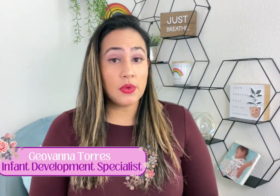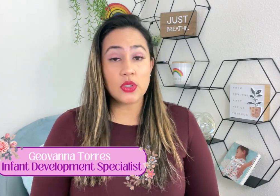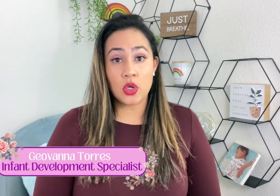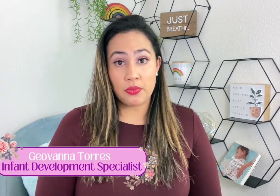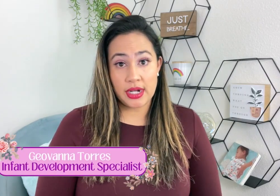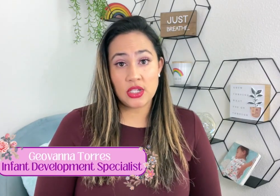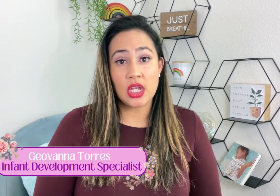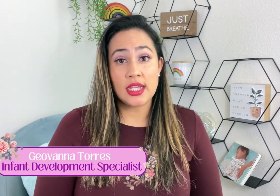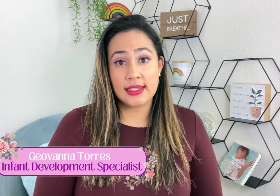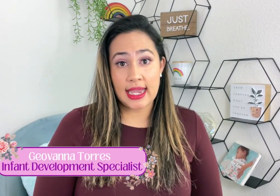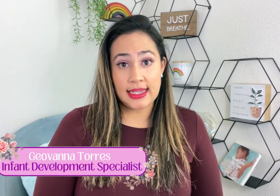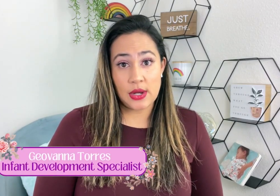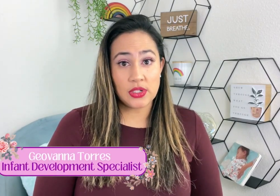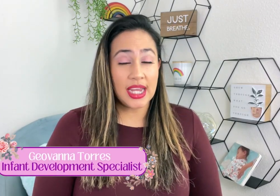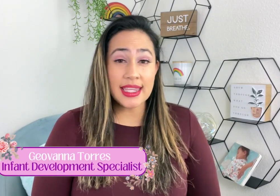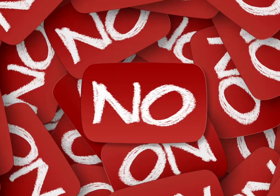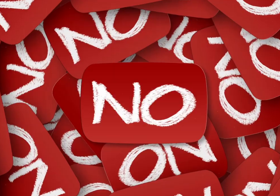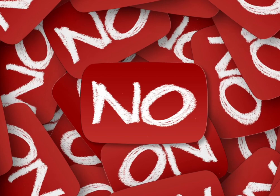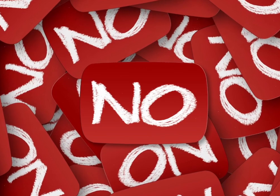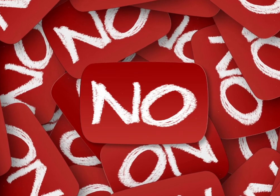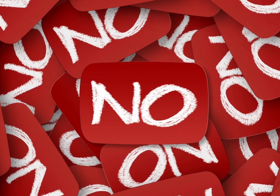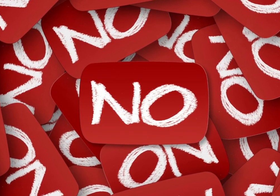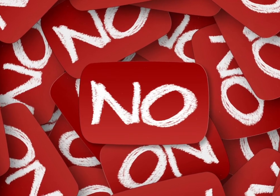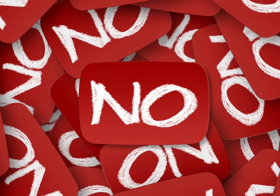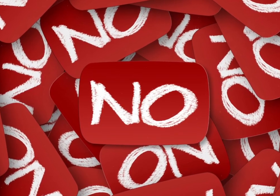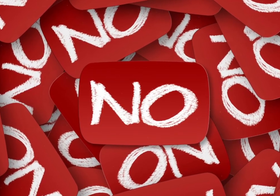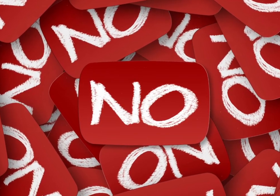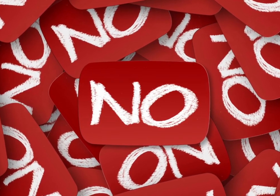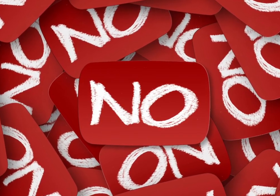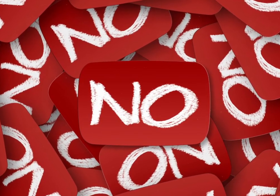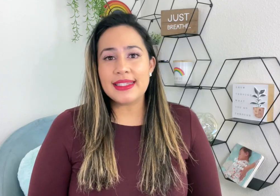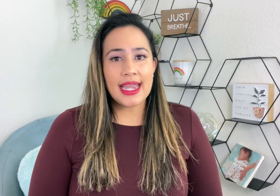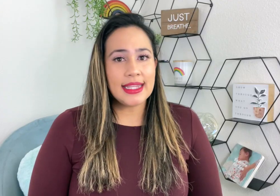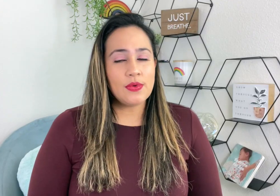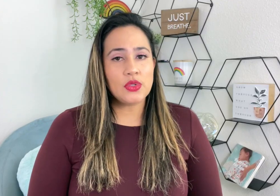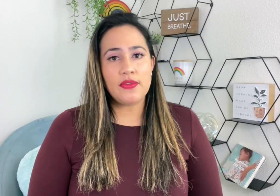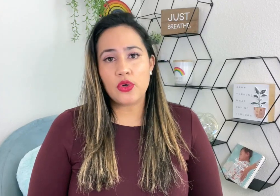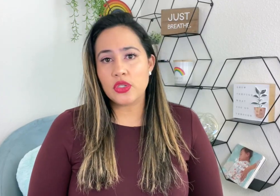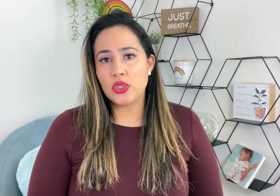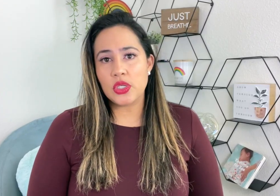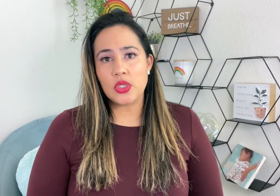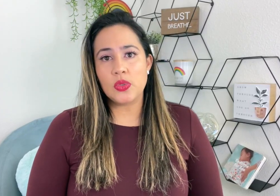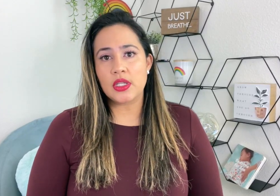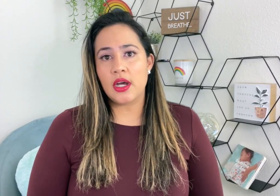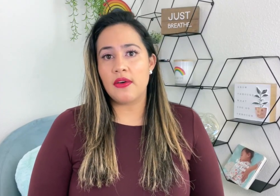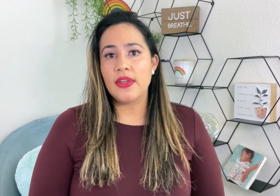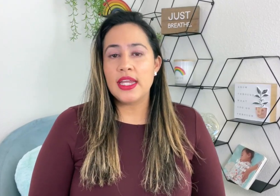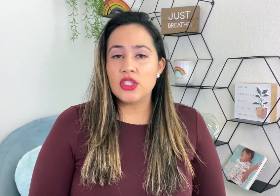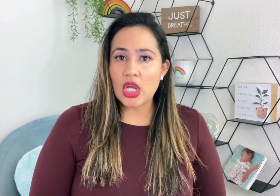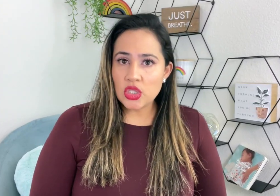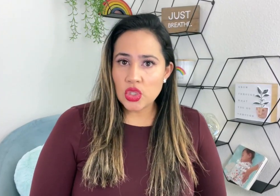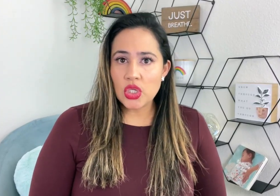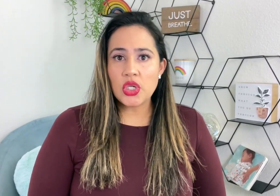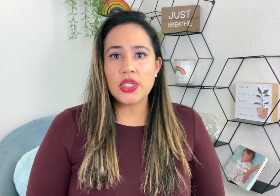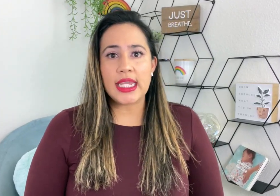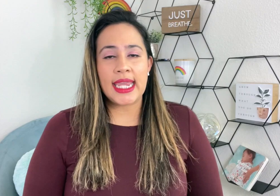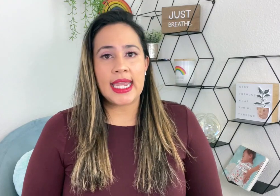or British Sign Language? And the answer is no. Baby sign language refers to the use of gestures and